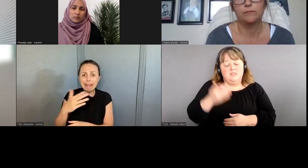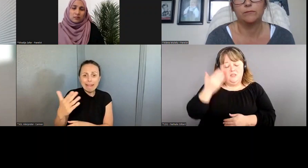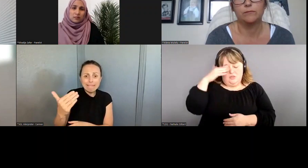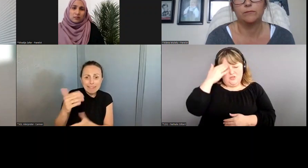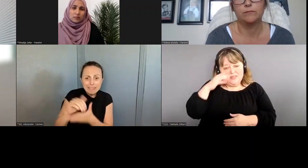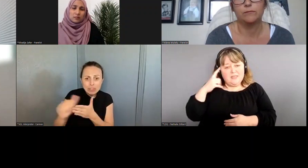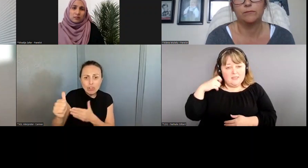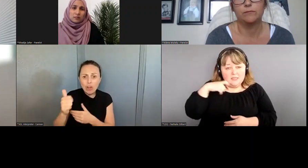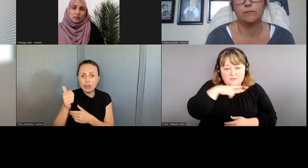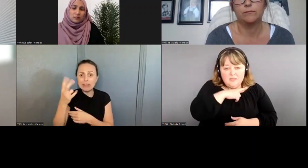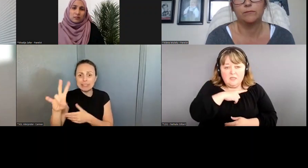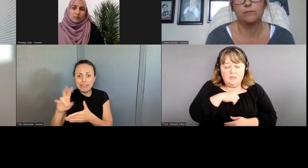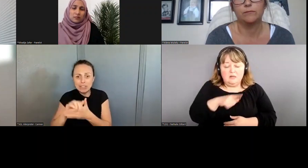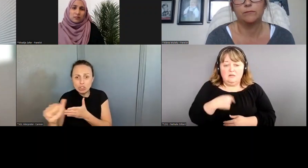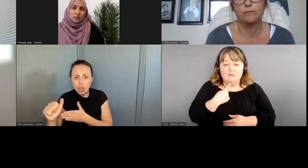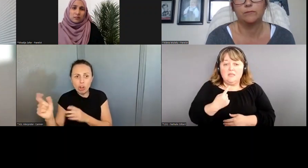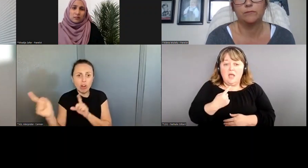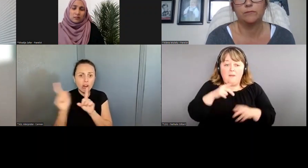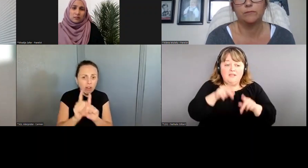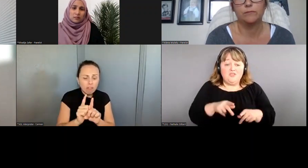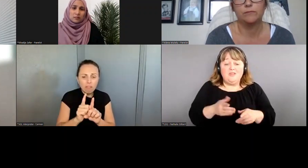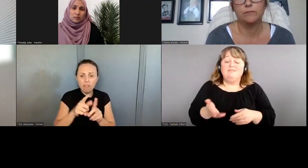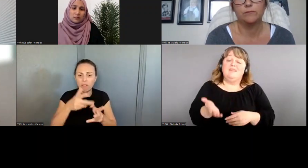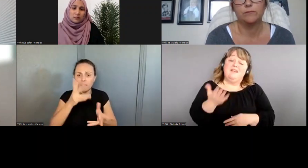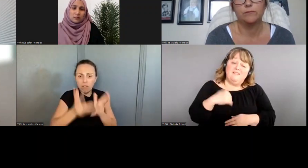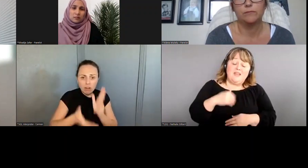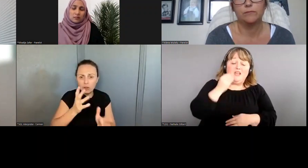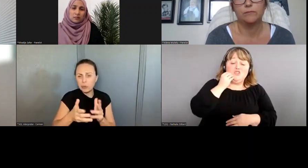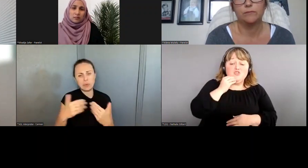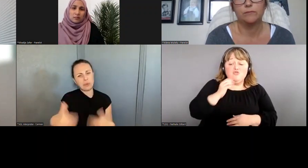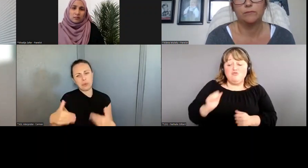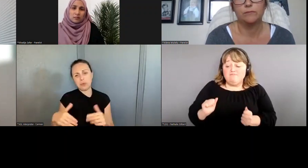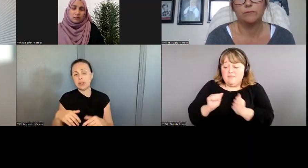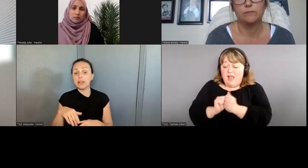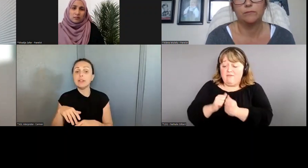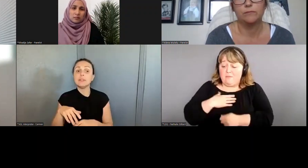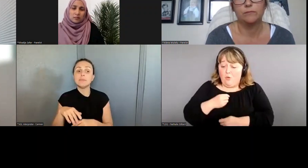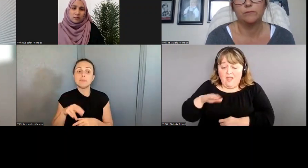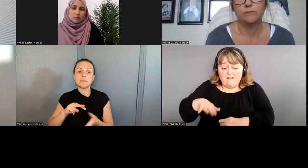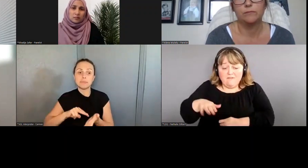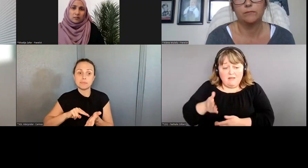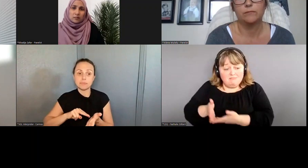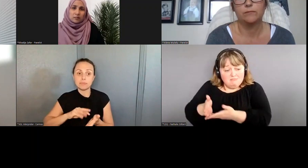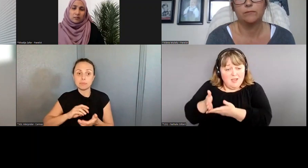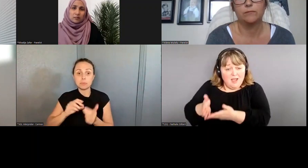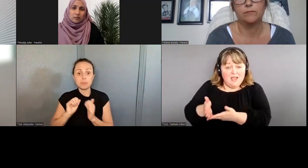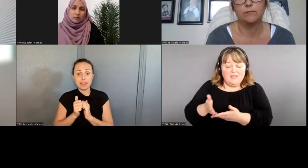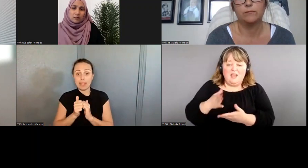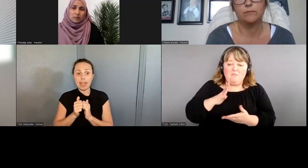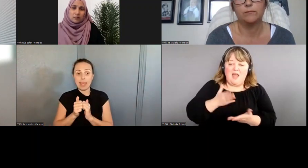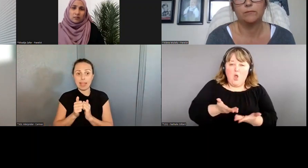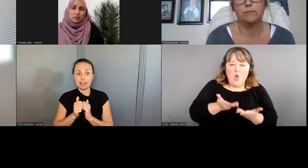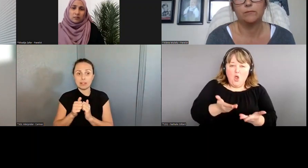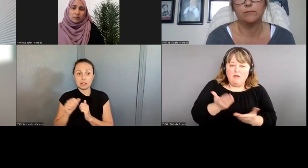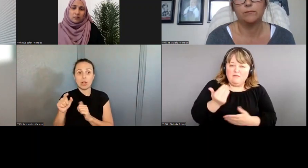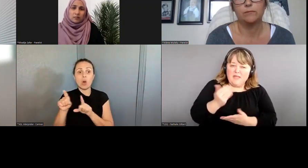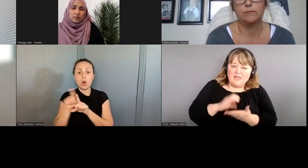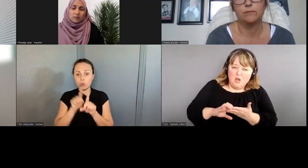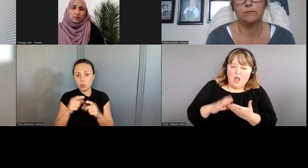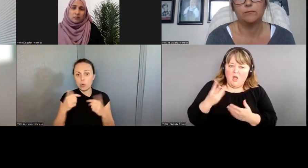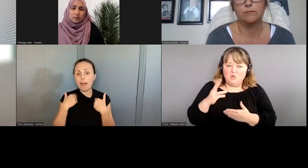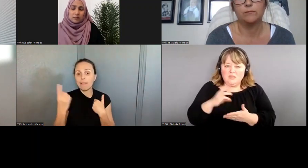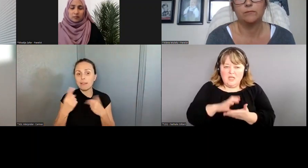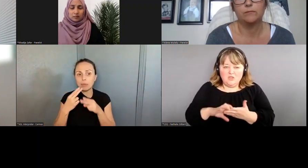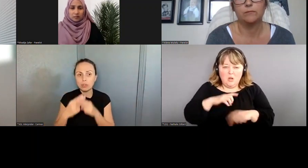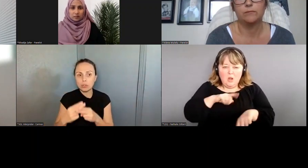get headbutted, to get kicked and did all day. So these fundings are there, but how efficient are they? We also have something called